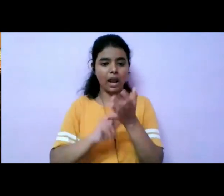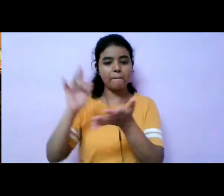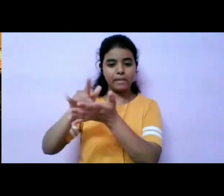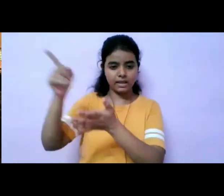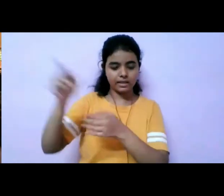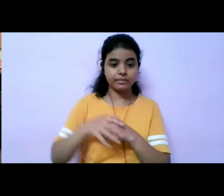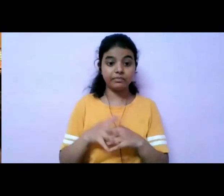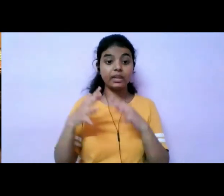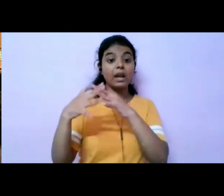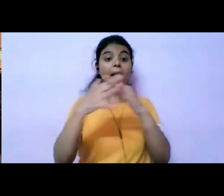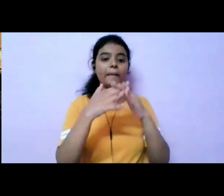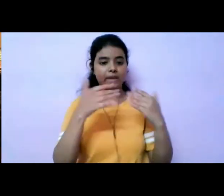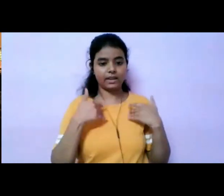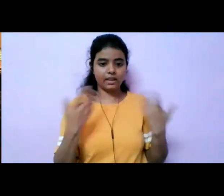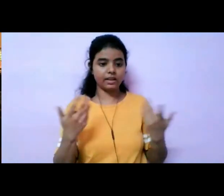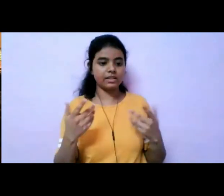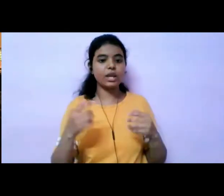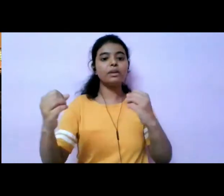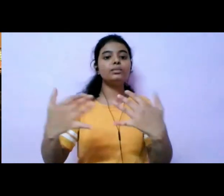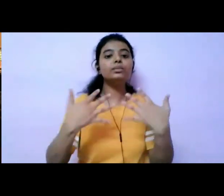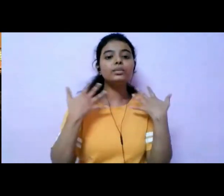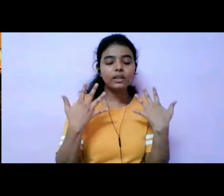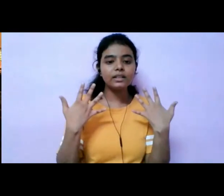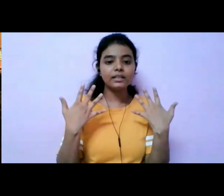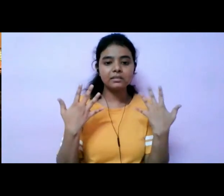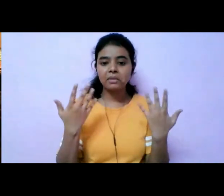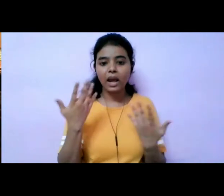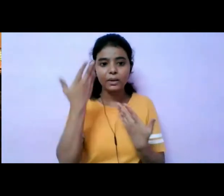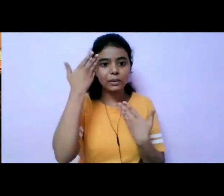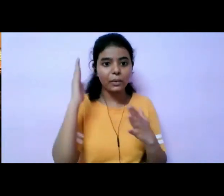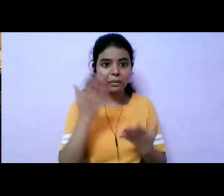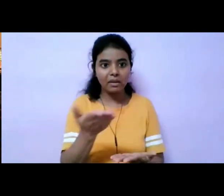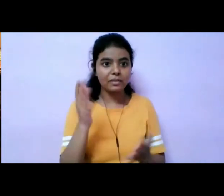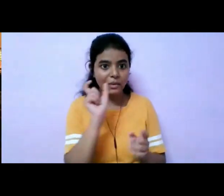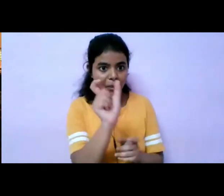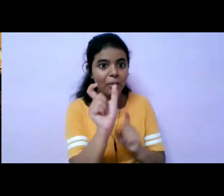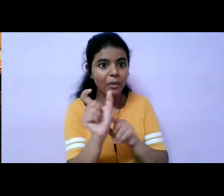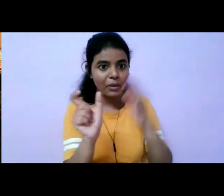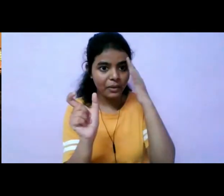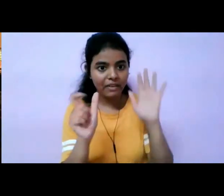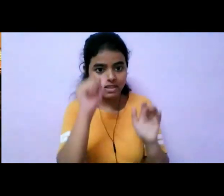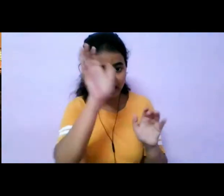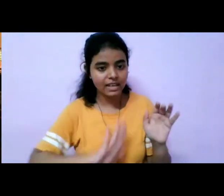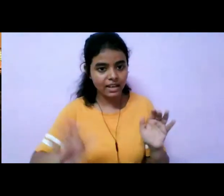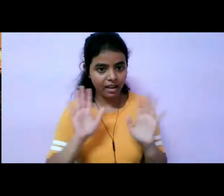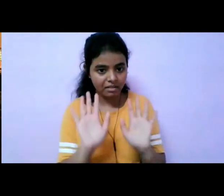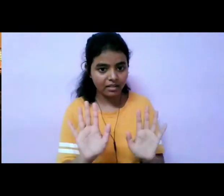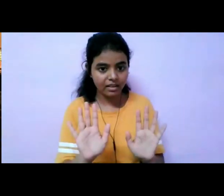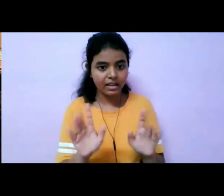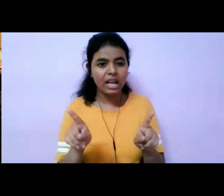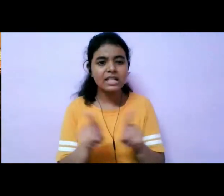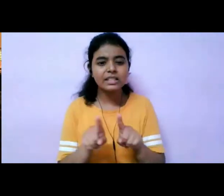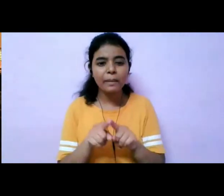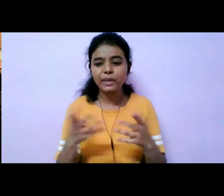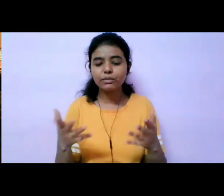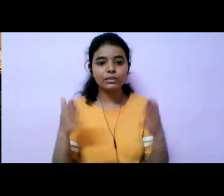Now, in America, we have a term, inspiration pornography. I don't know if you know this term in India. It's gained a lot